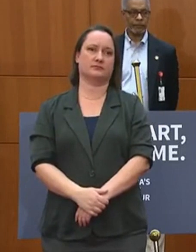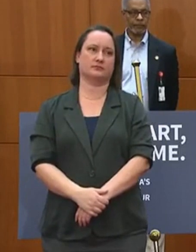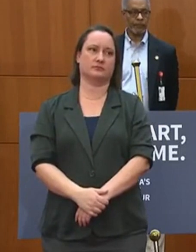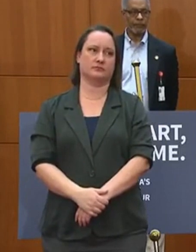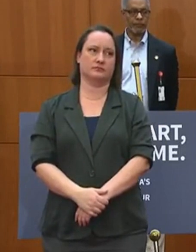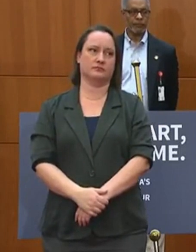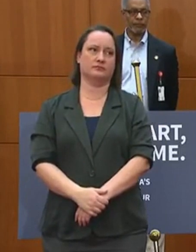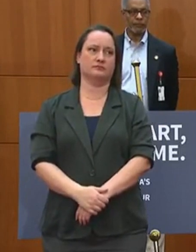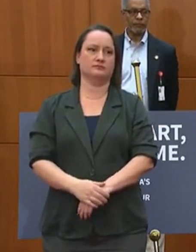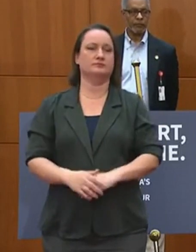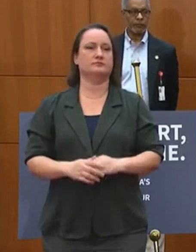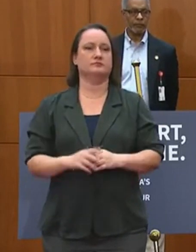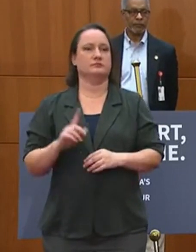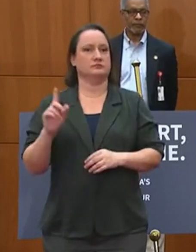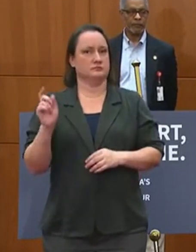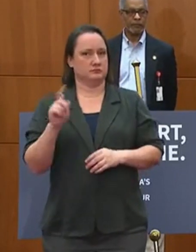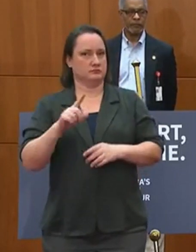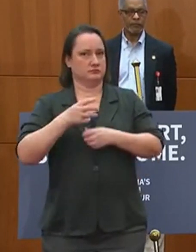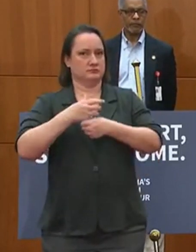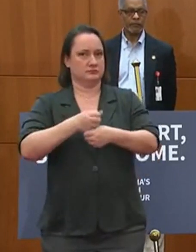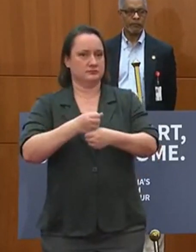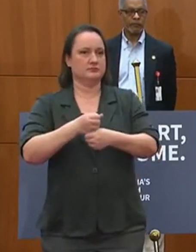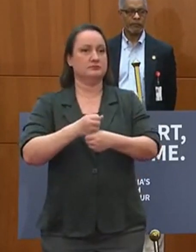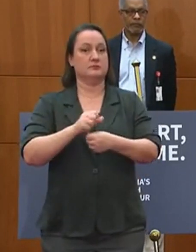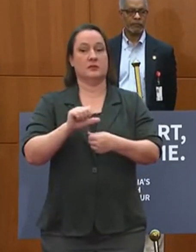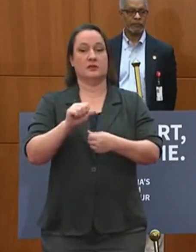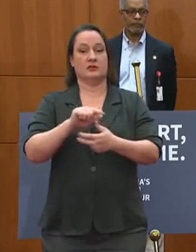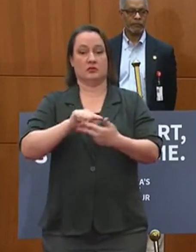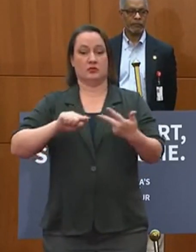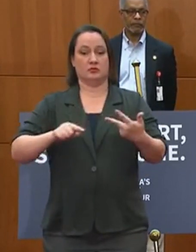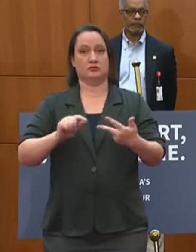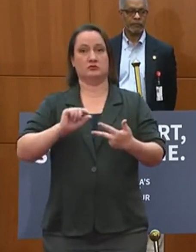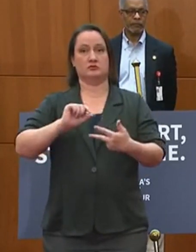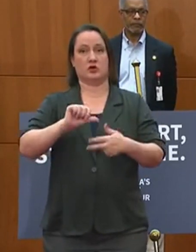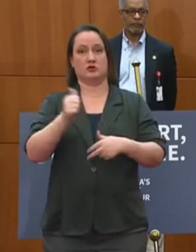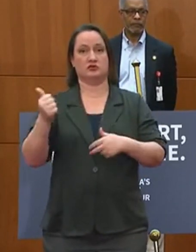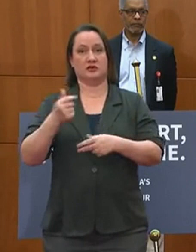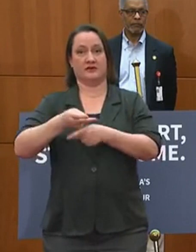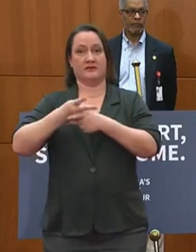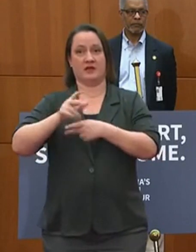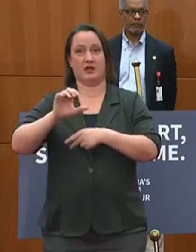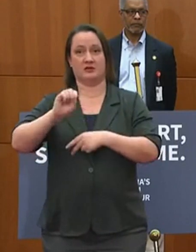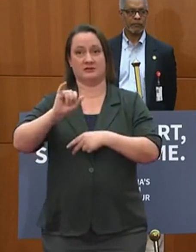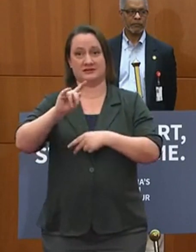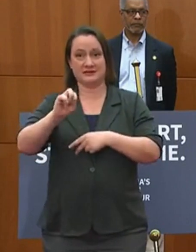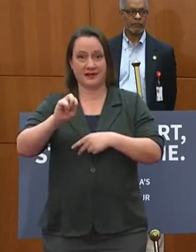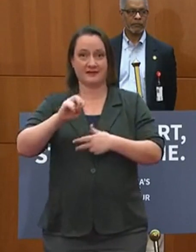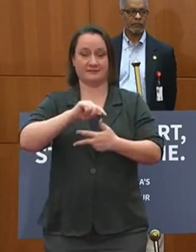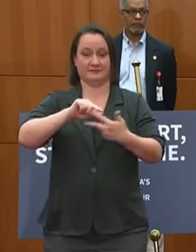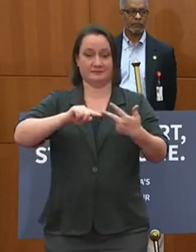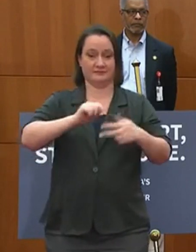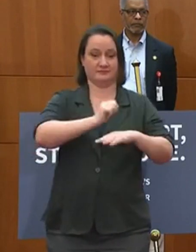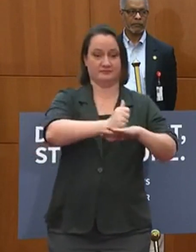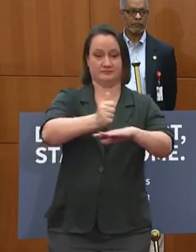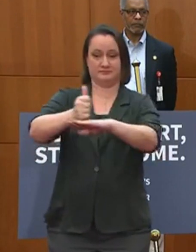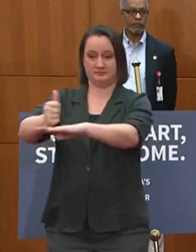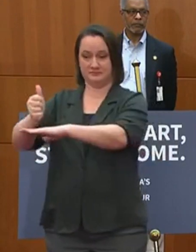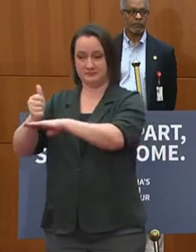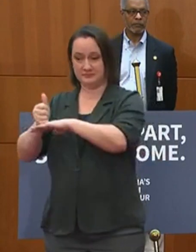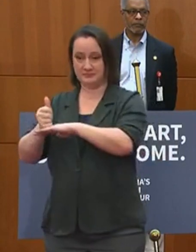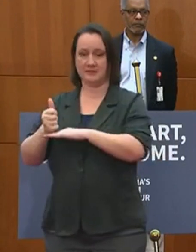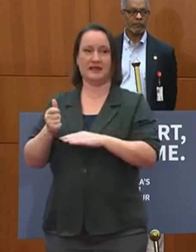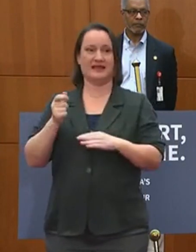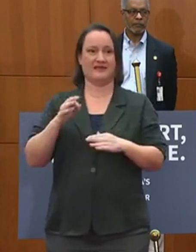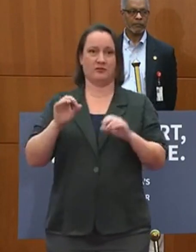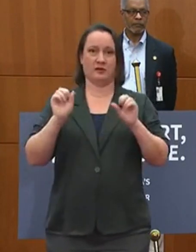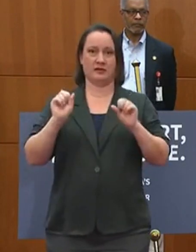The question was, what about these alternative care sites? Don't we still have the challenges of PPE? If we're able to